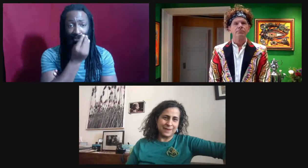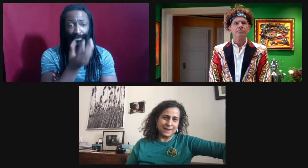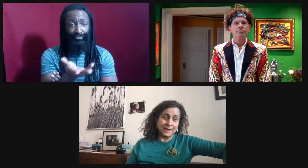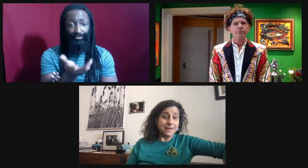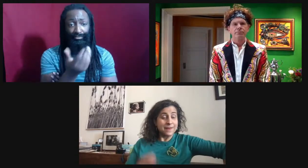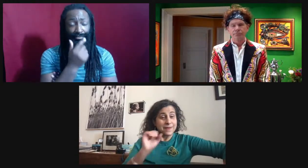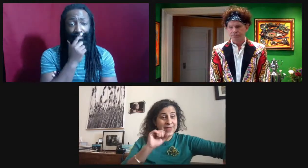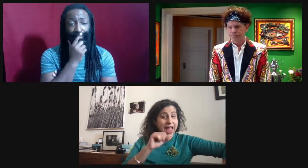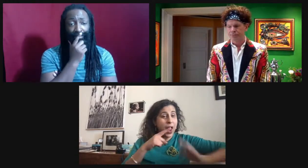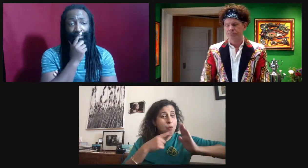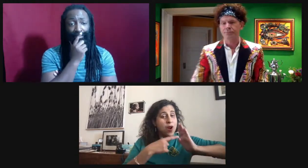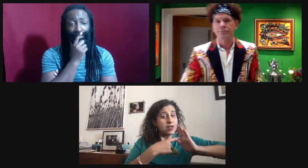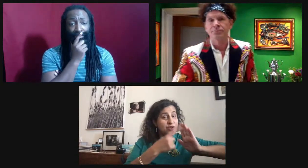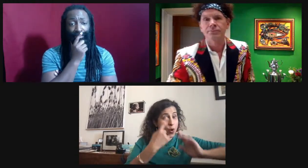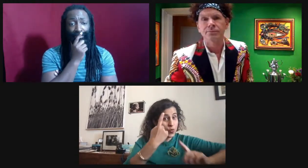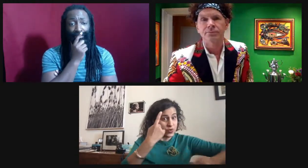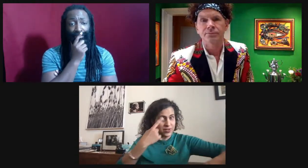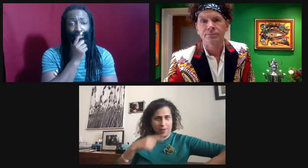Mm-hmm. Yeah, Orkid, did you want to add anything?